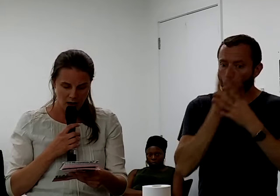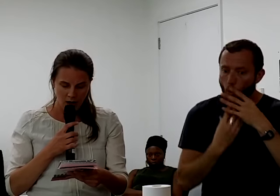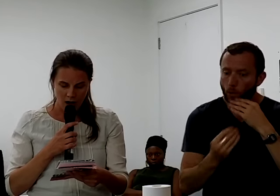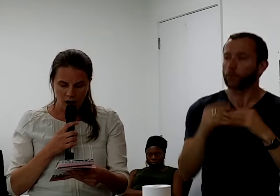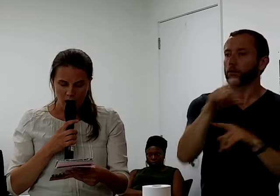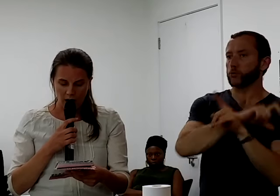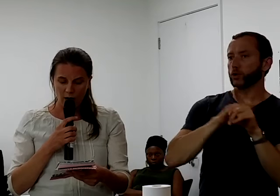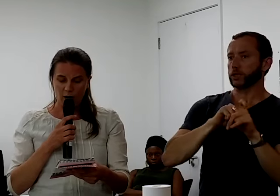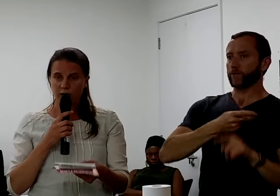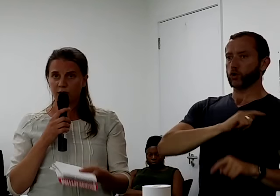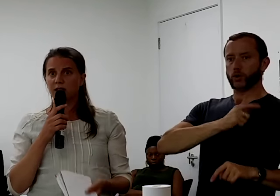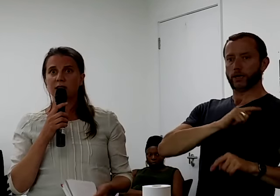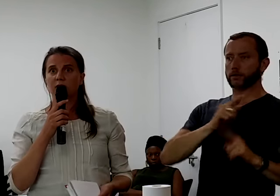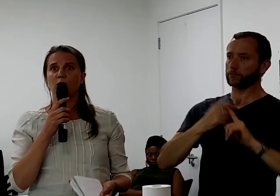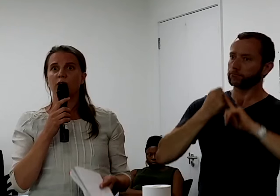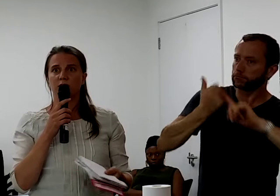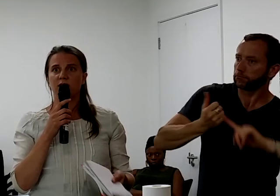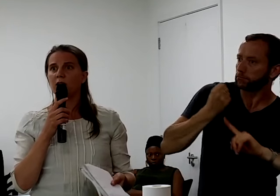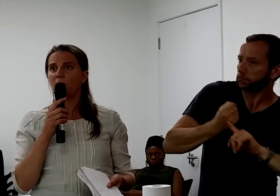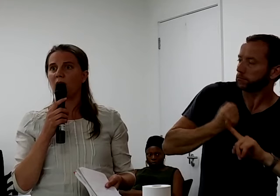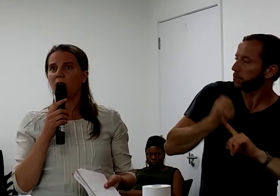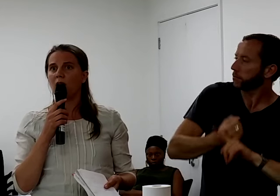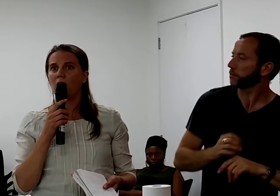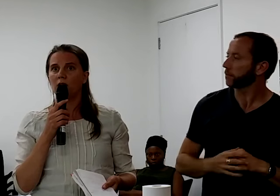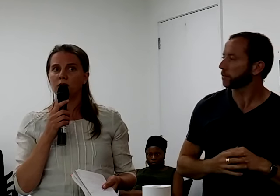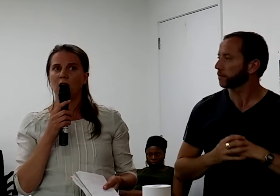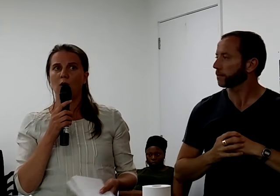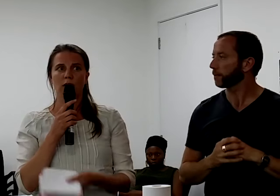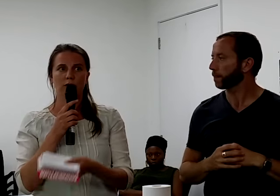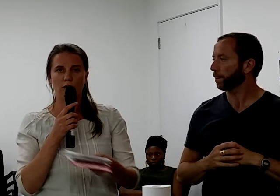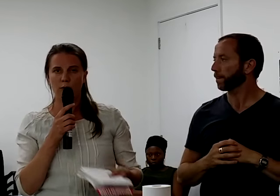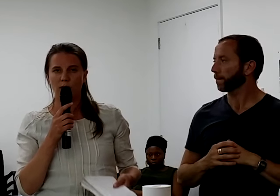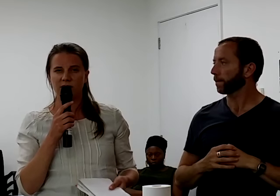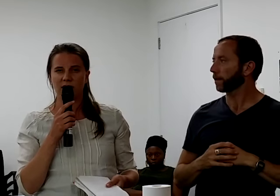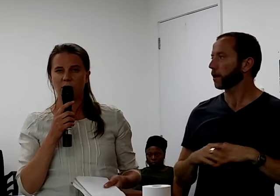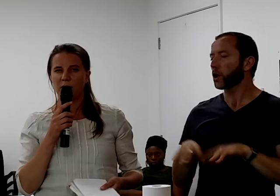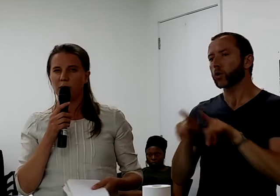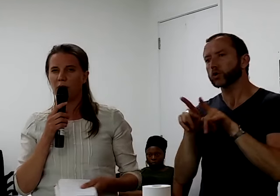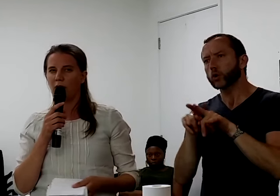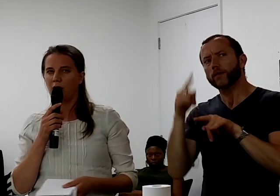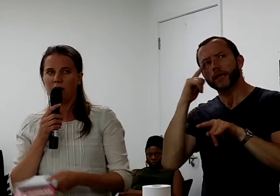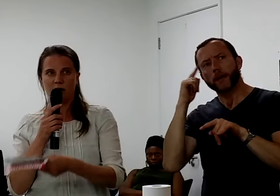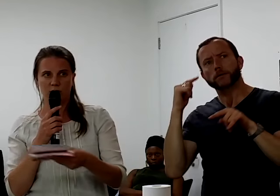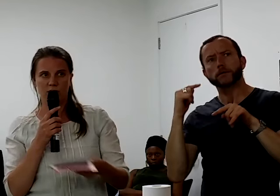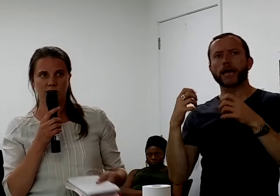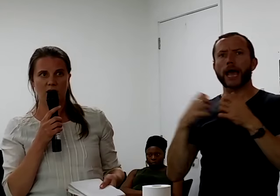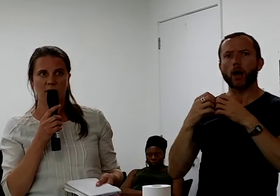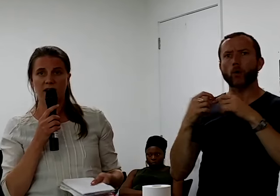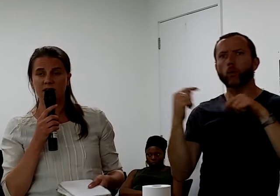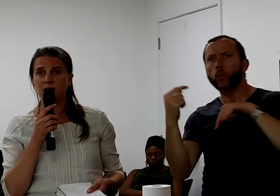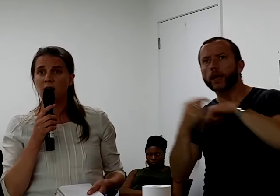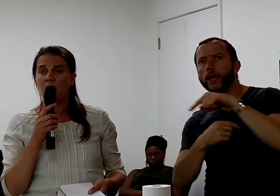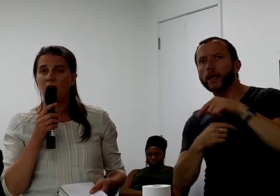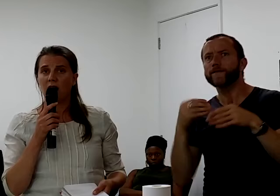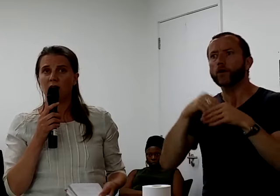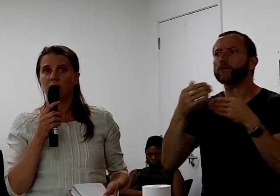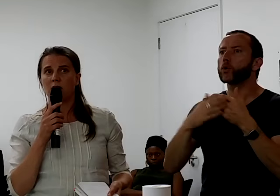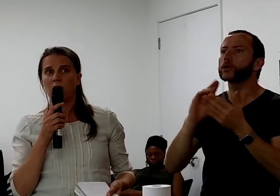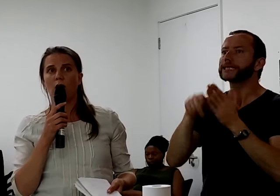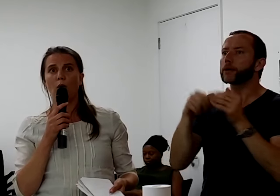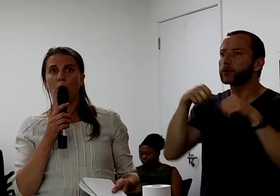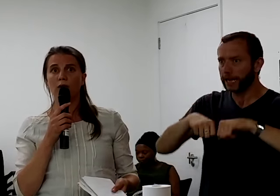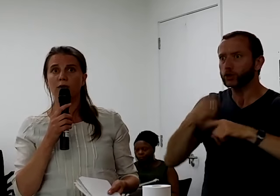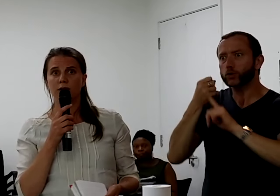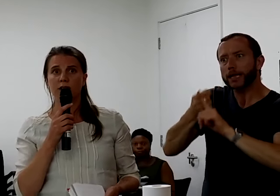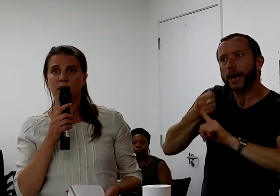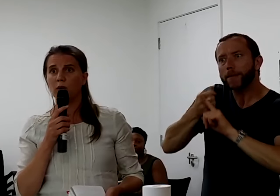activities. I also think we should think about how we involve more disabled people into this campaign.